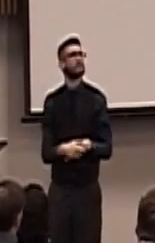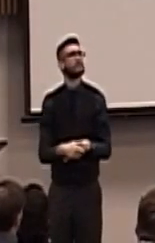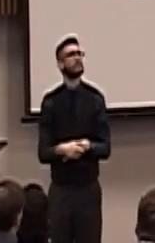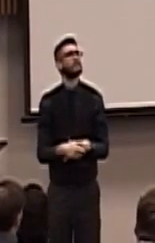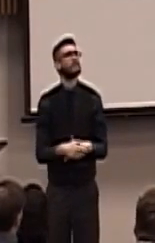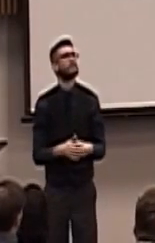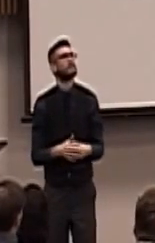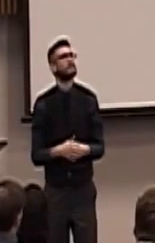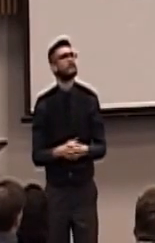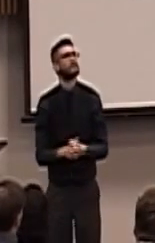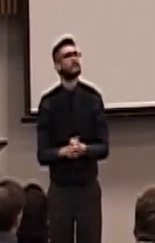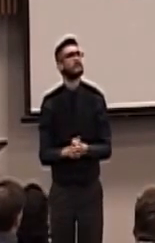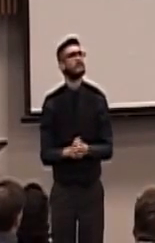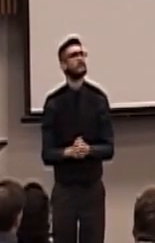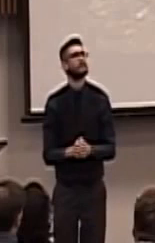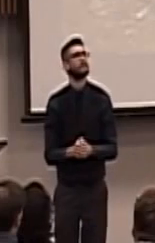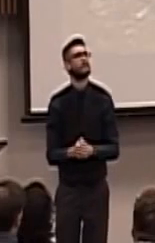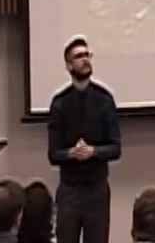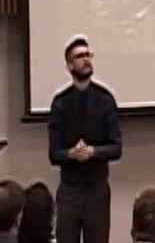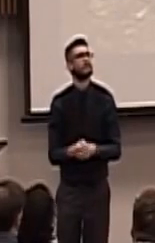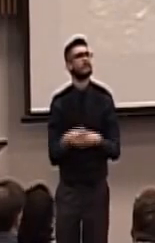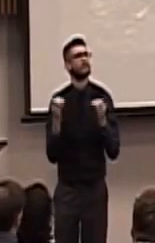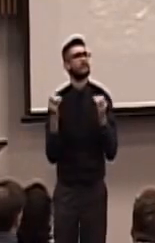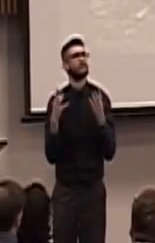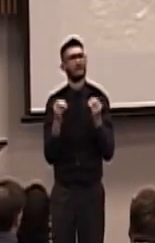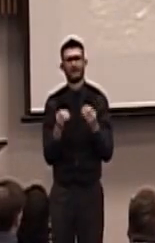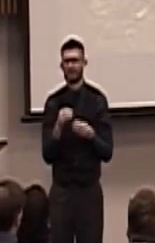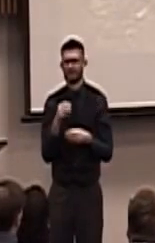And lots of just beautiful brothers that...